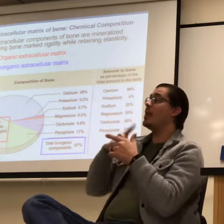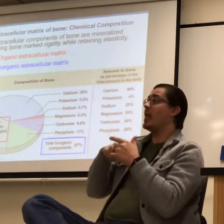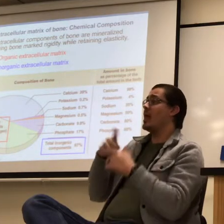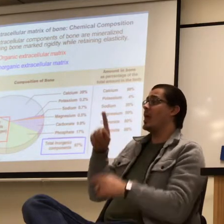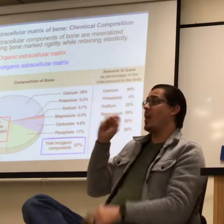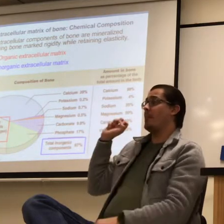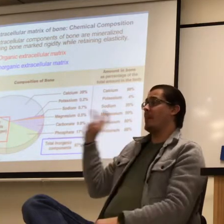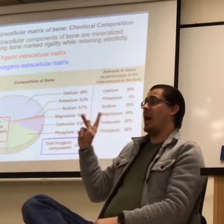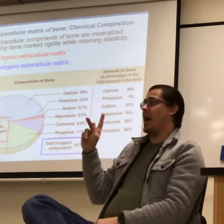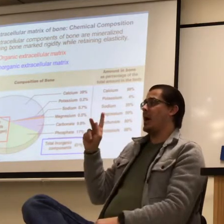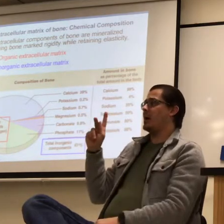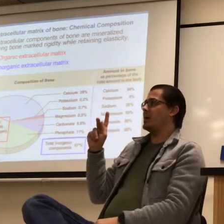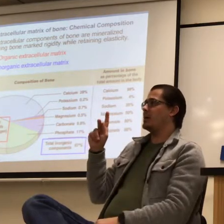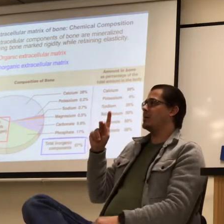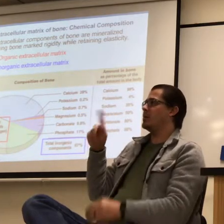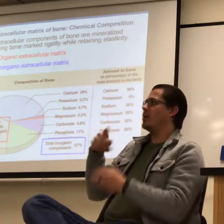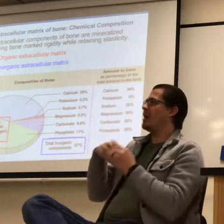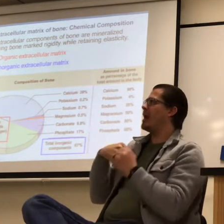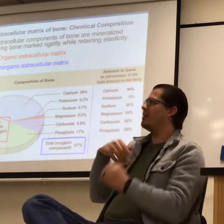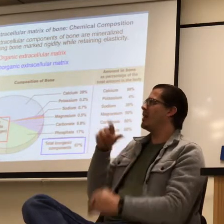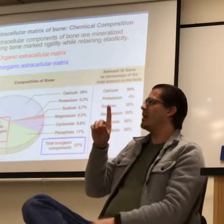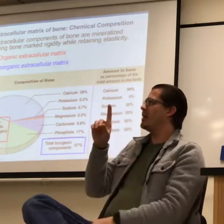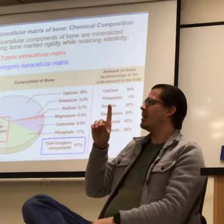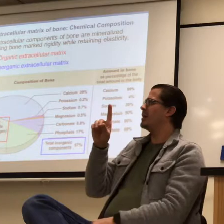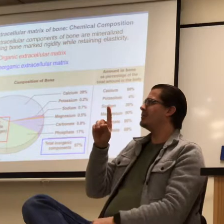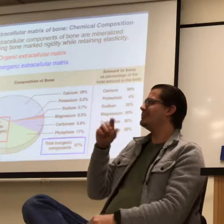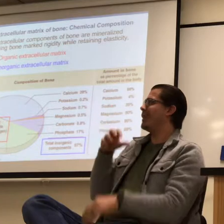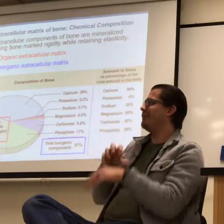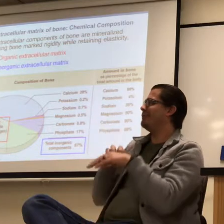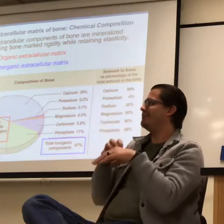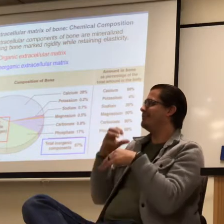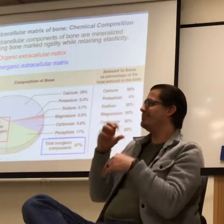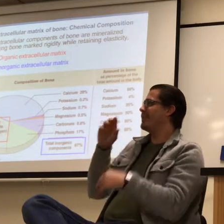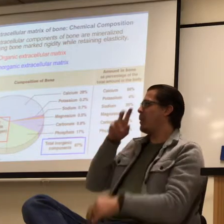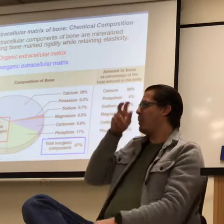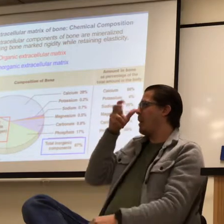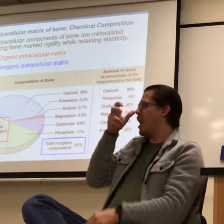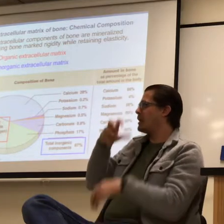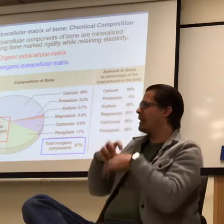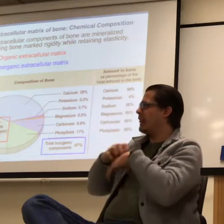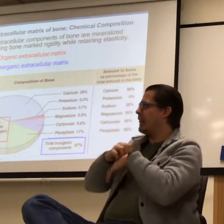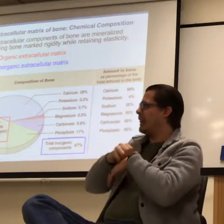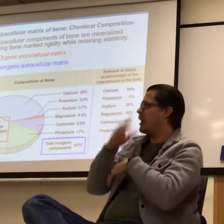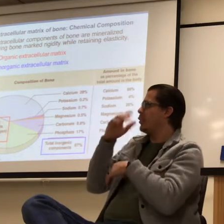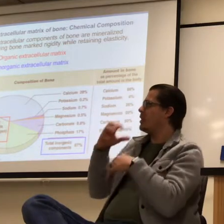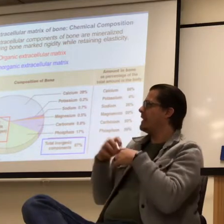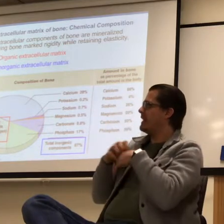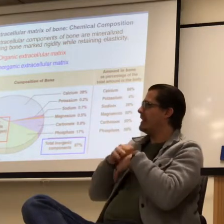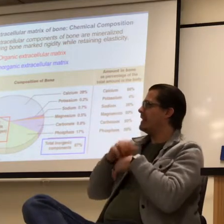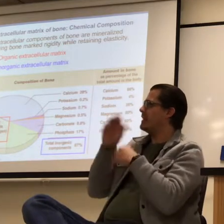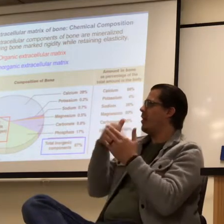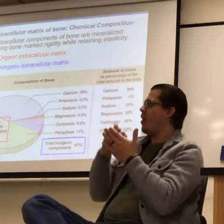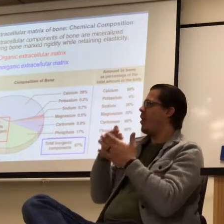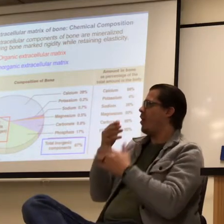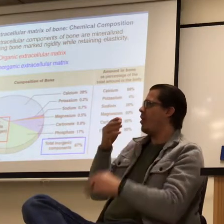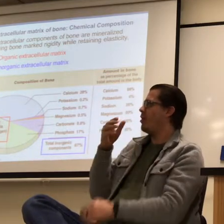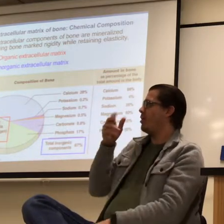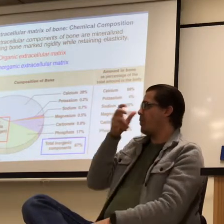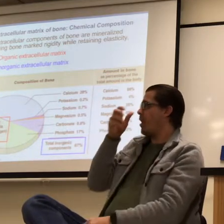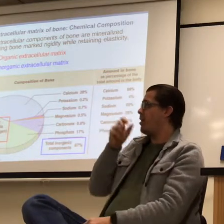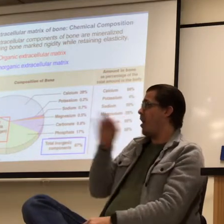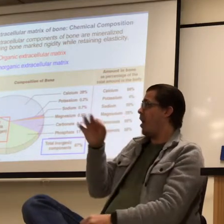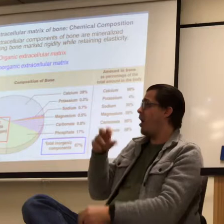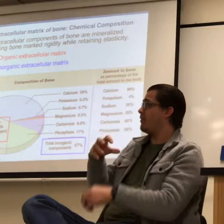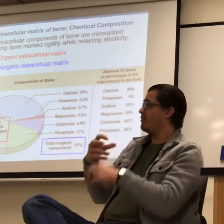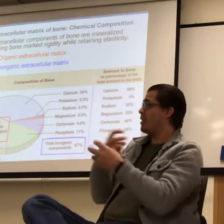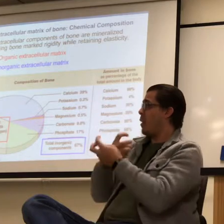they let the domestic beetles, which are flesh-eating bugs, they will eat all the organic tissue off the bone. That process takes